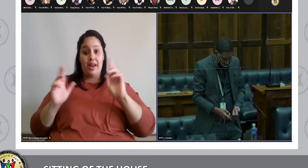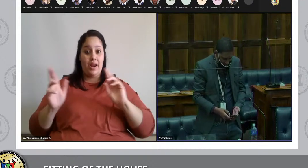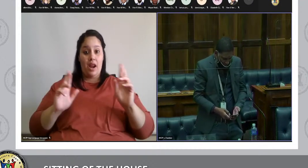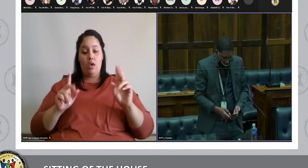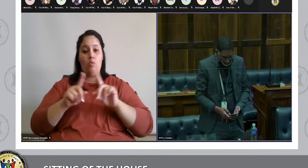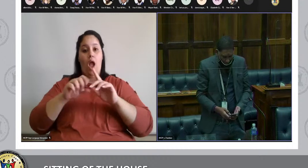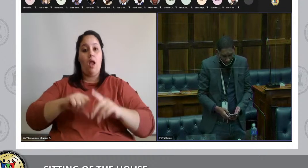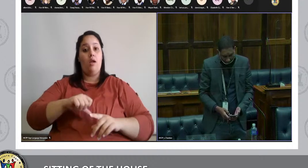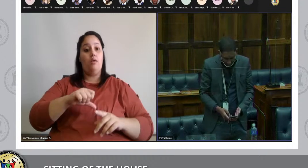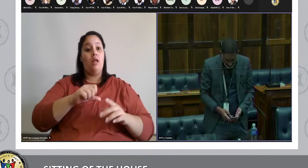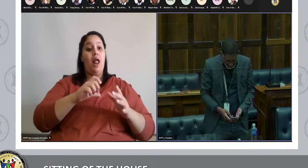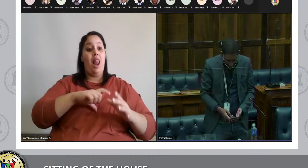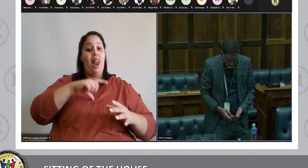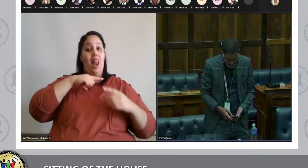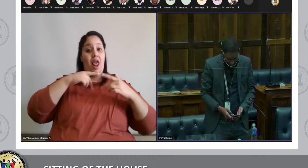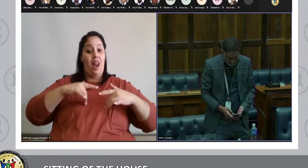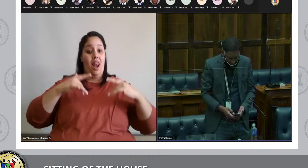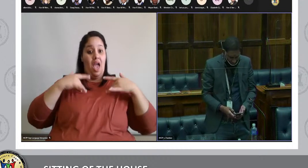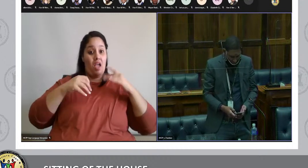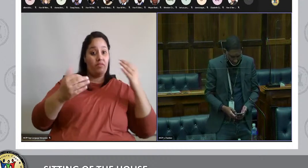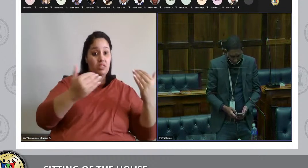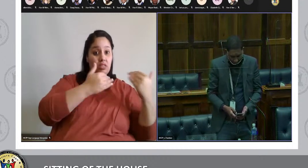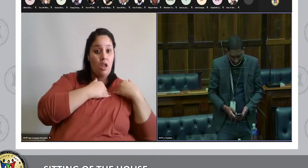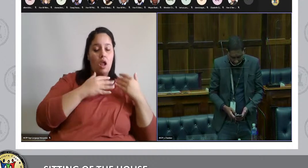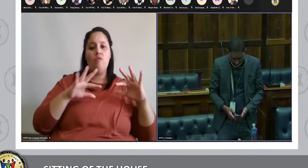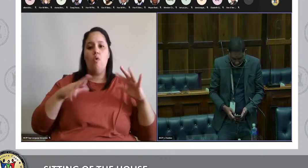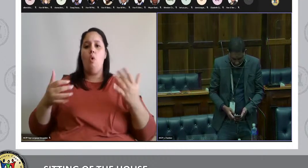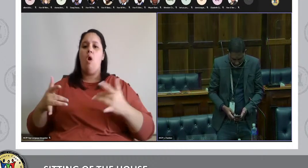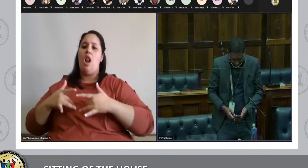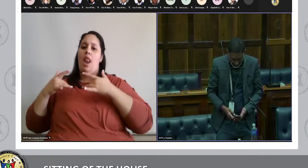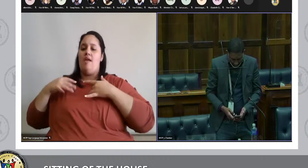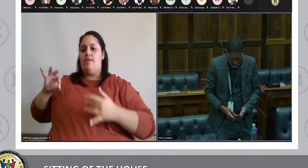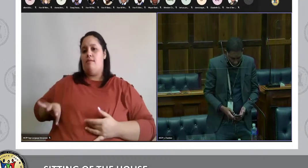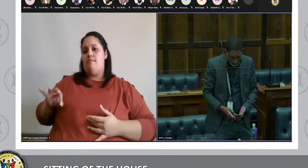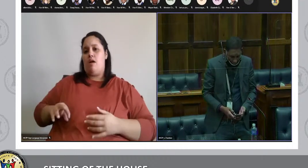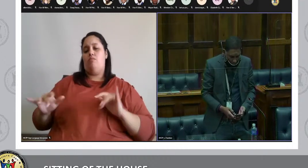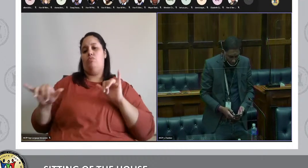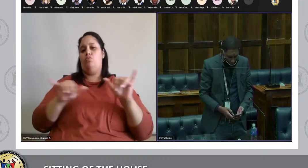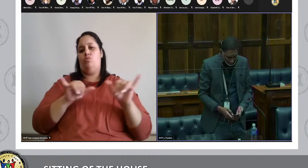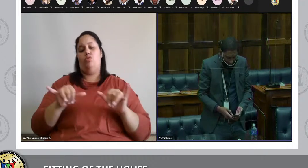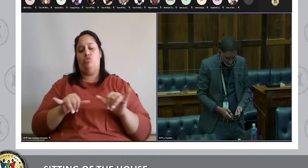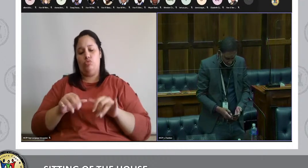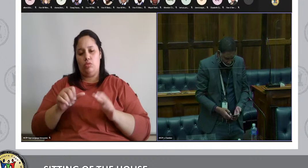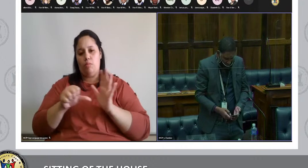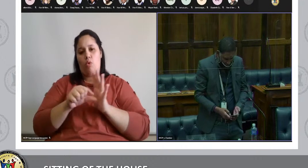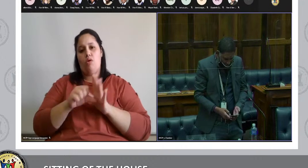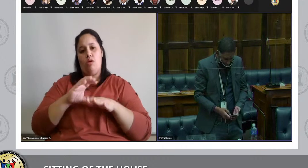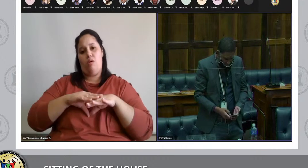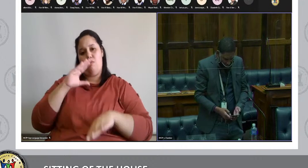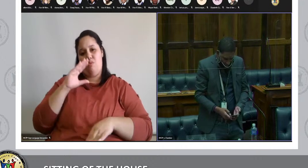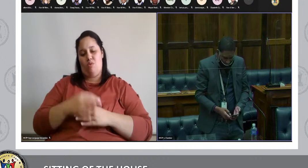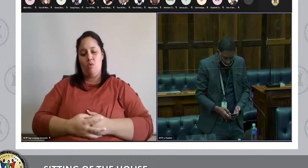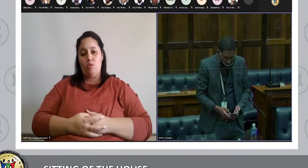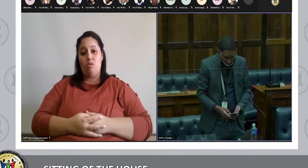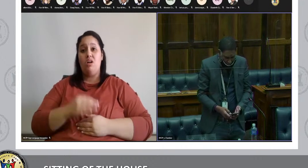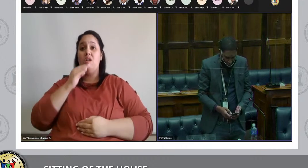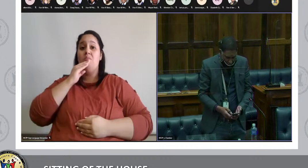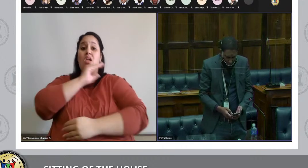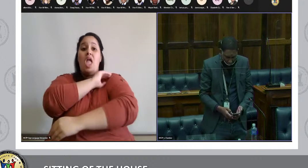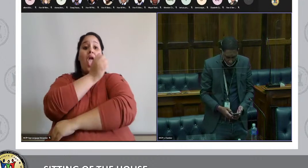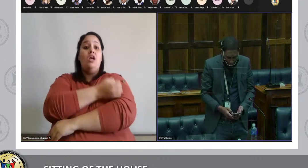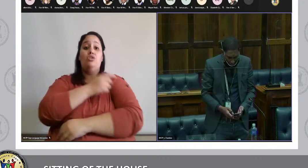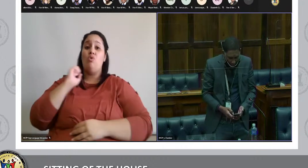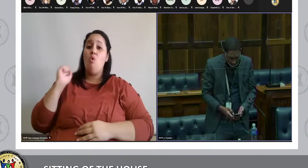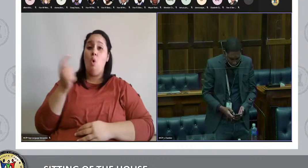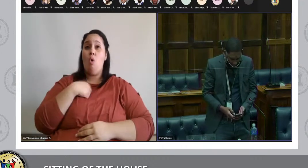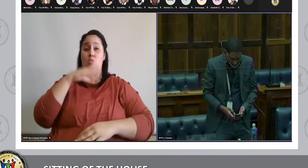lives or livelihoods amidst COVID-19. All our energies should not be focused